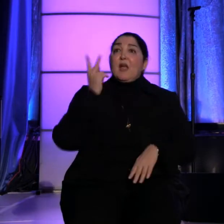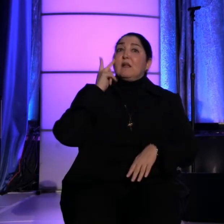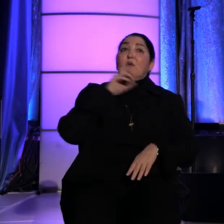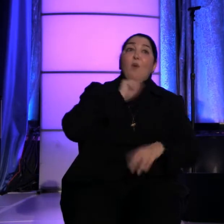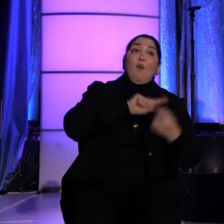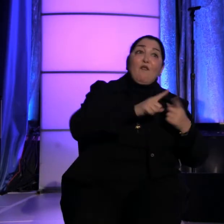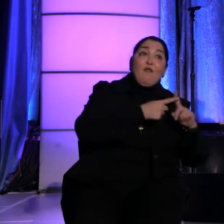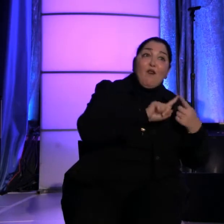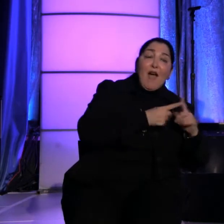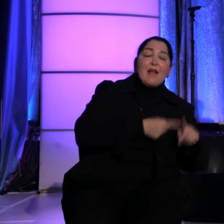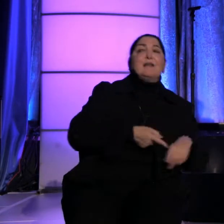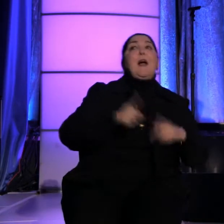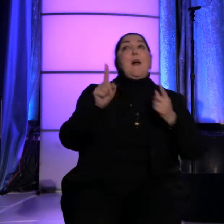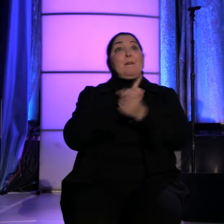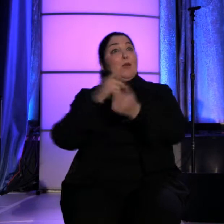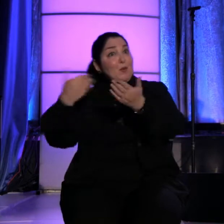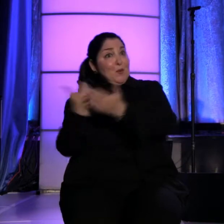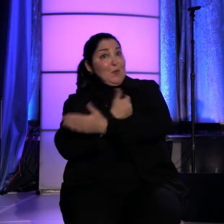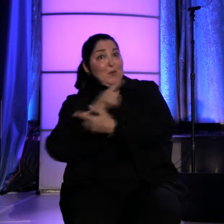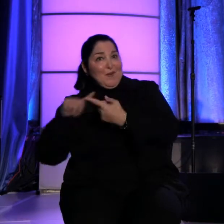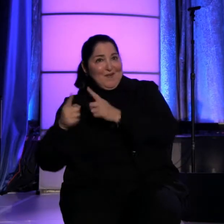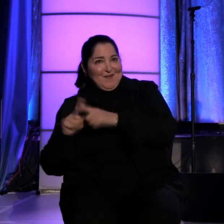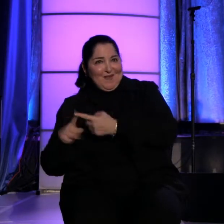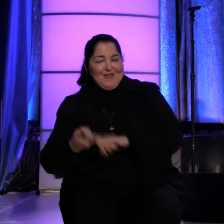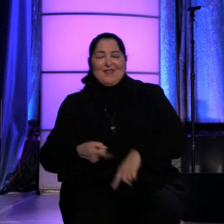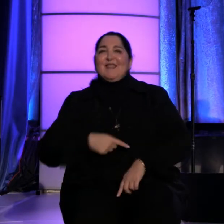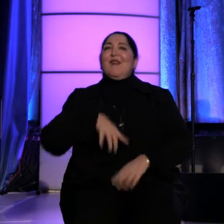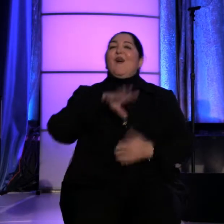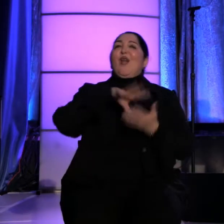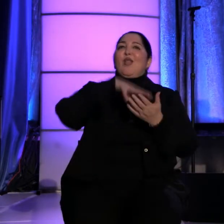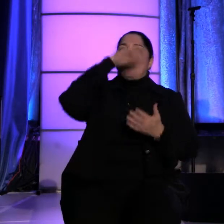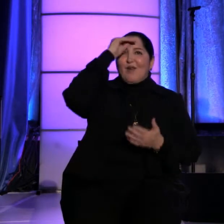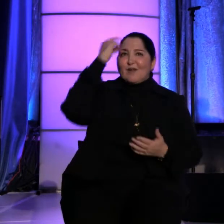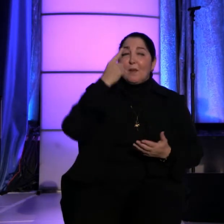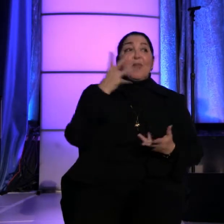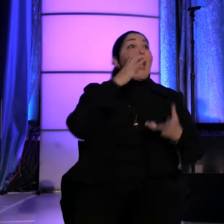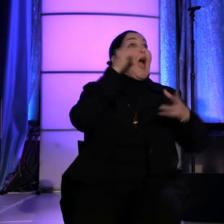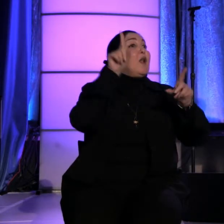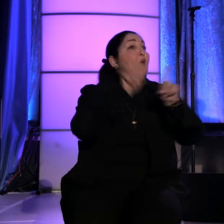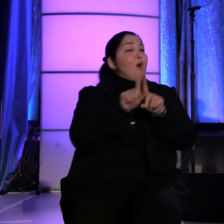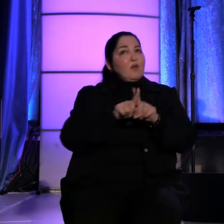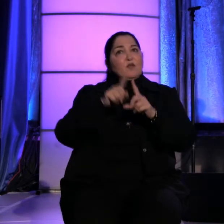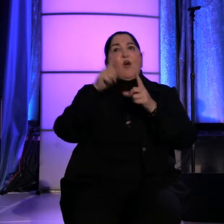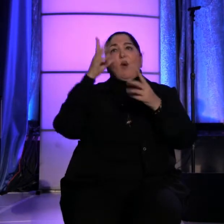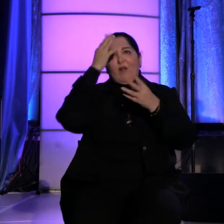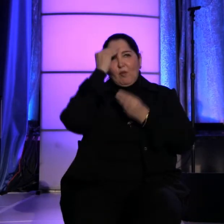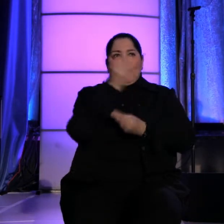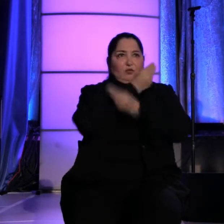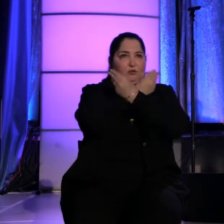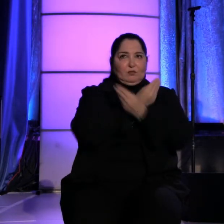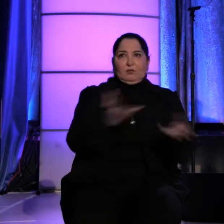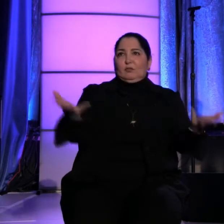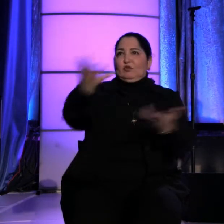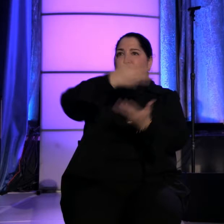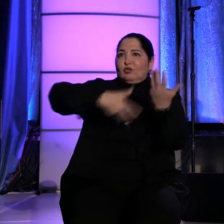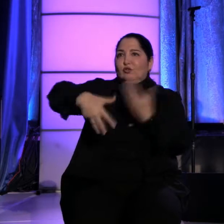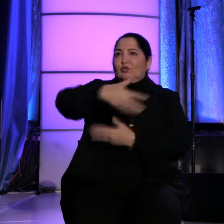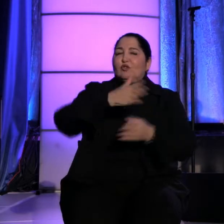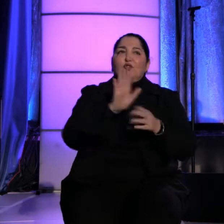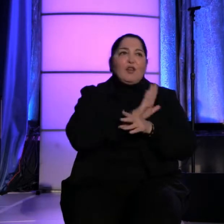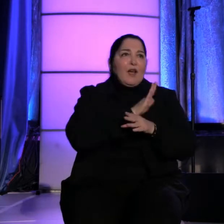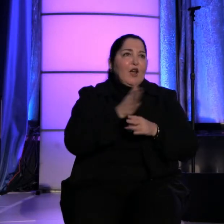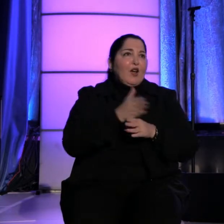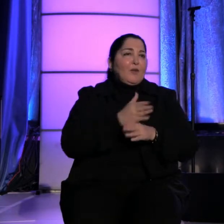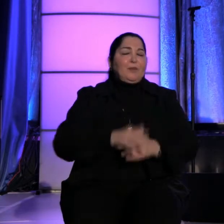meet new colleagues, learn something, and share knowledge that may help each of us in our work and life.